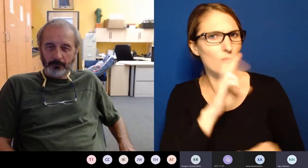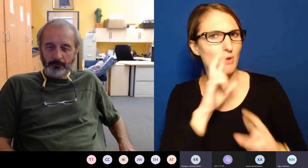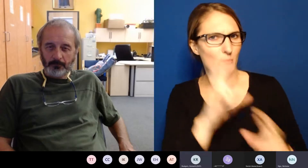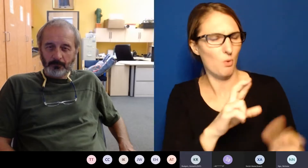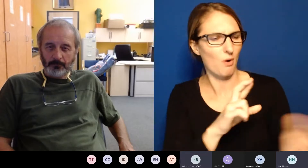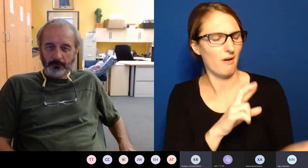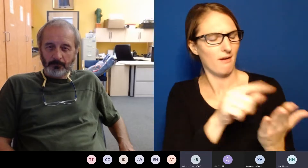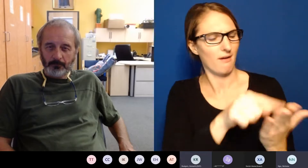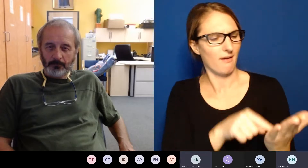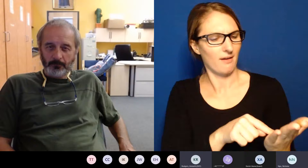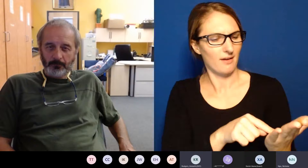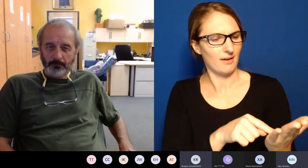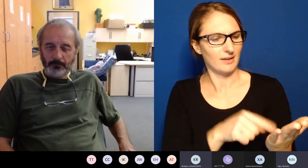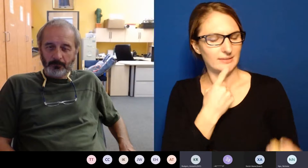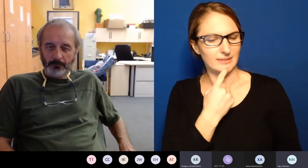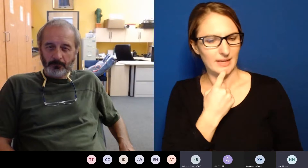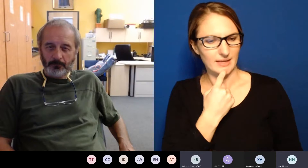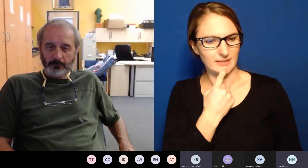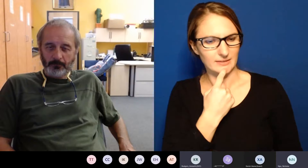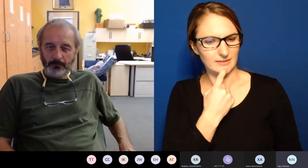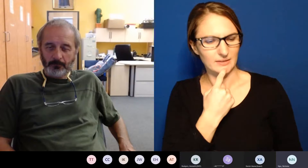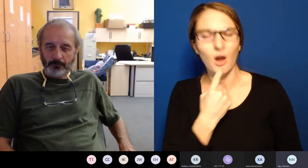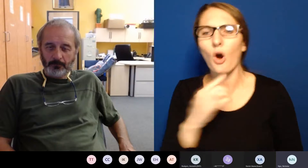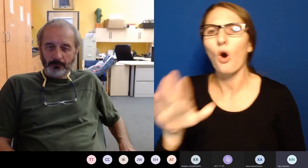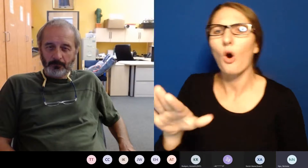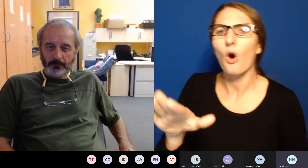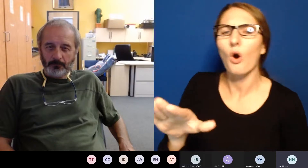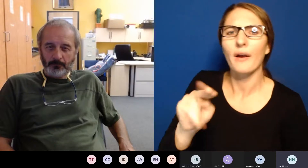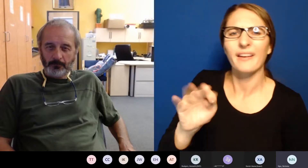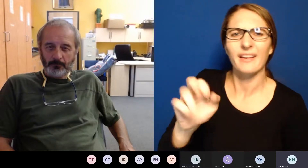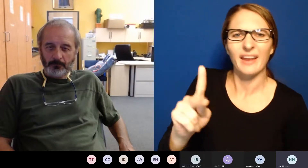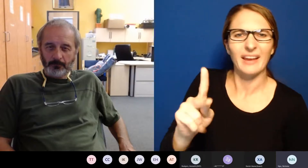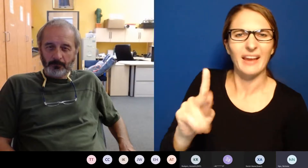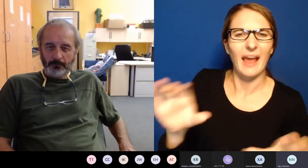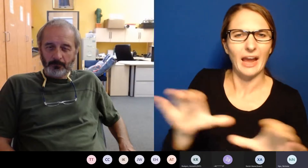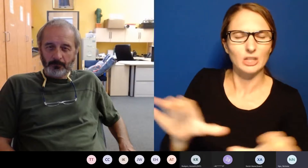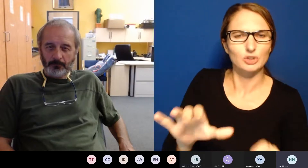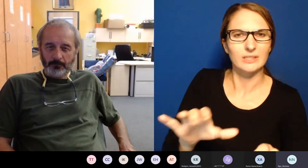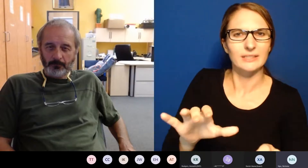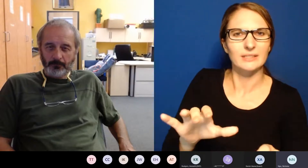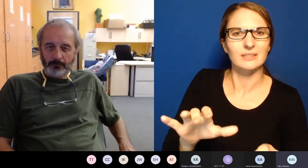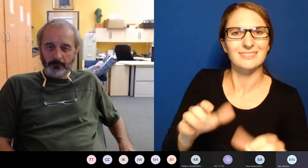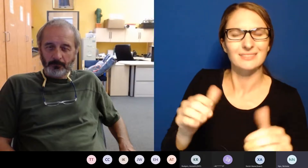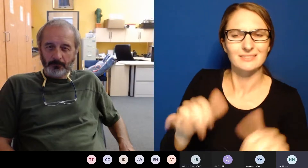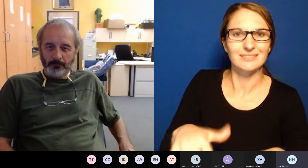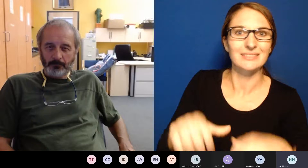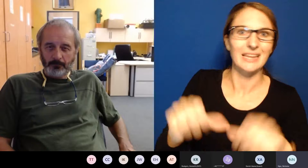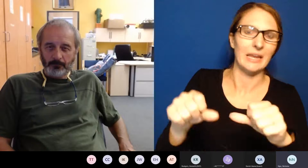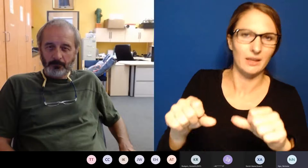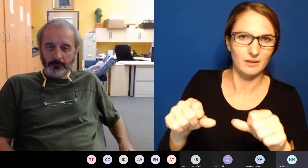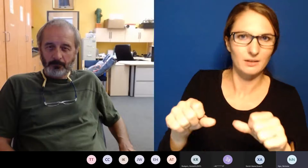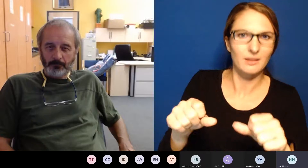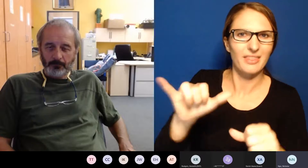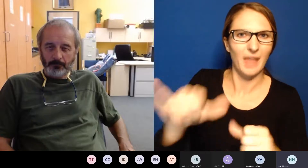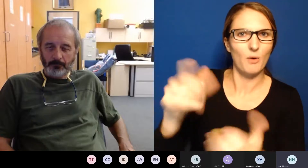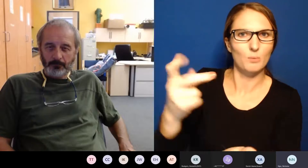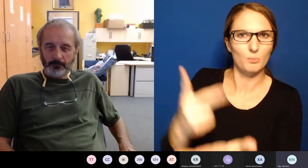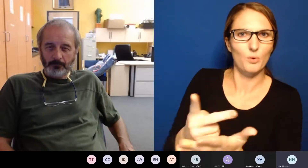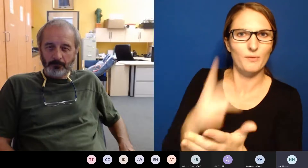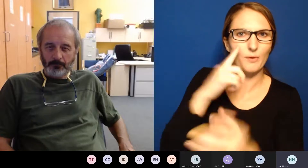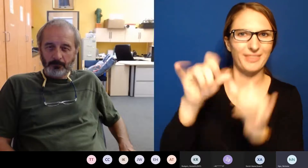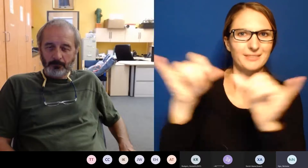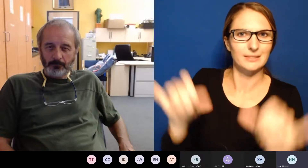about approval. Oh, action taken, which is approved in the